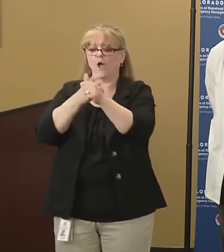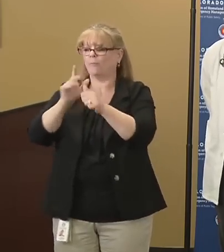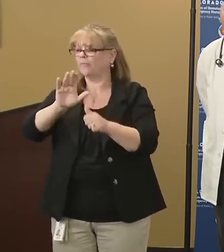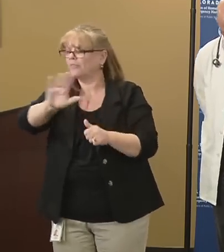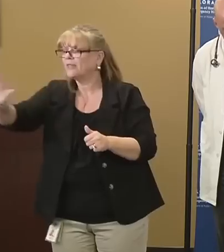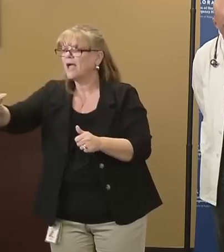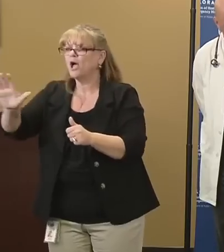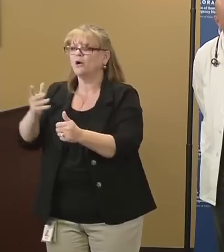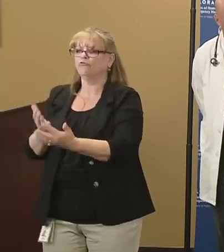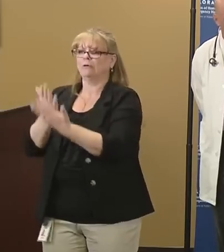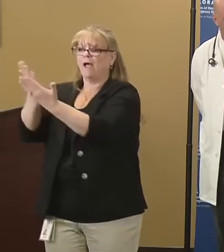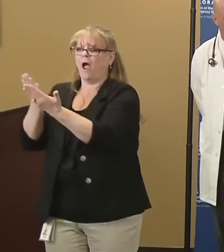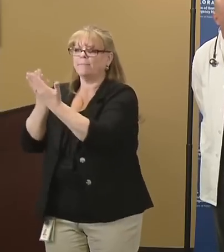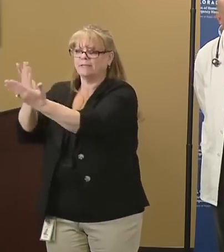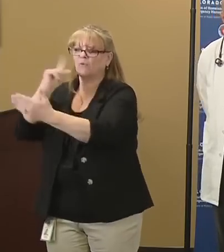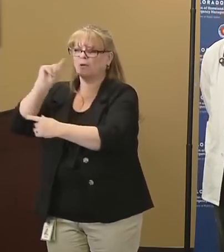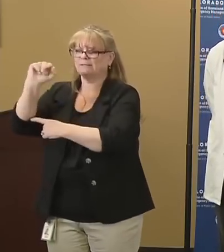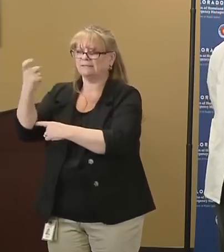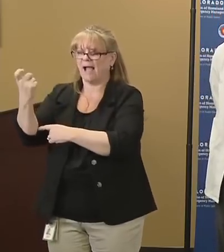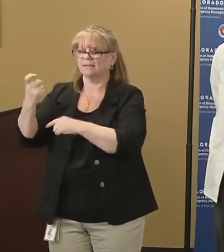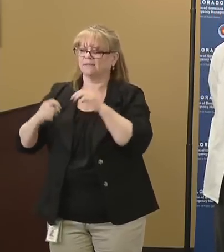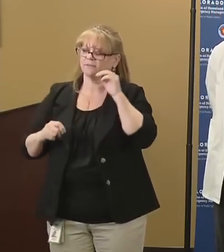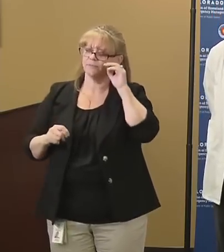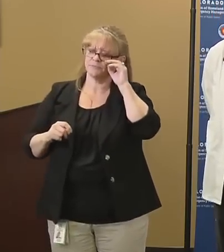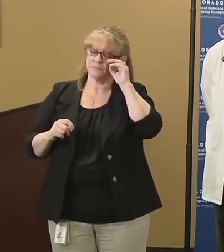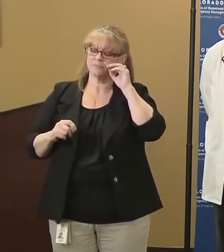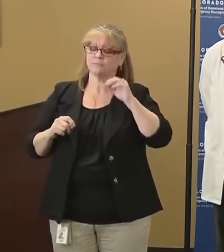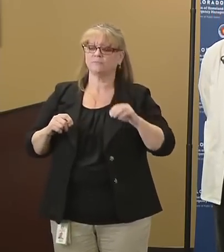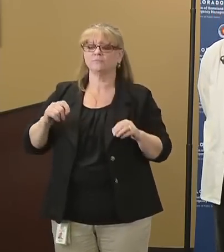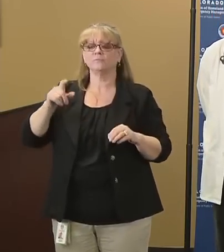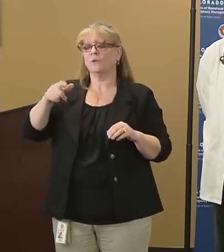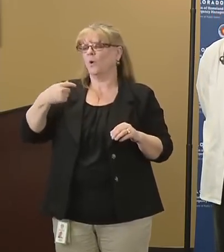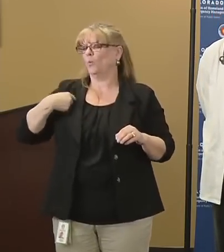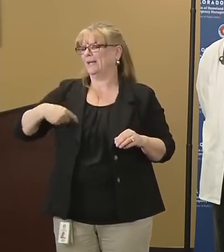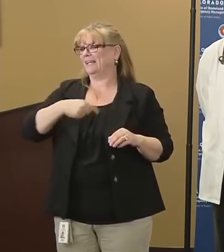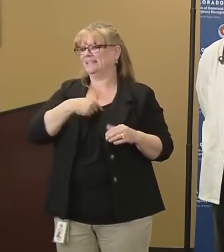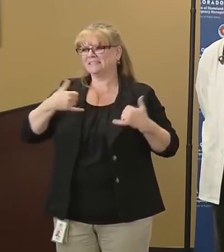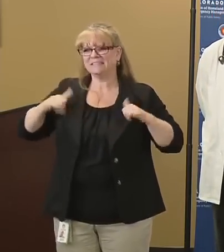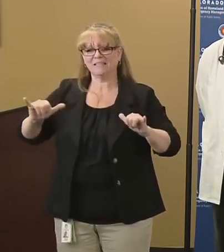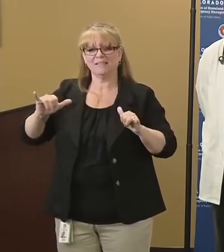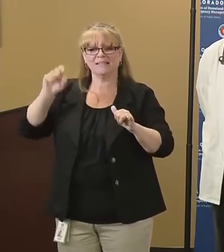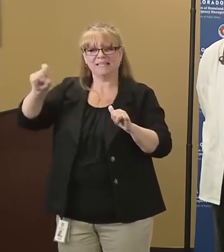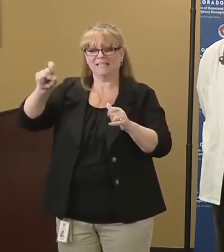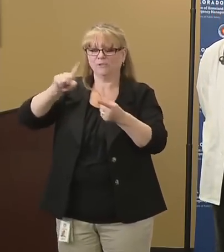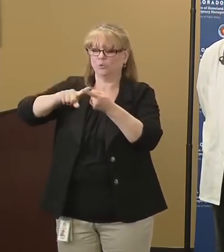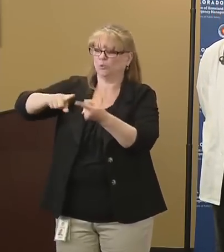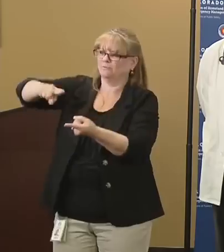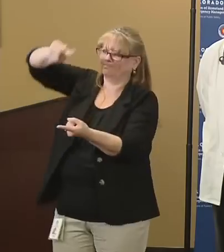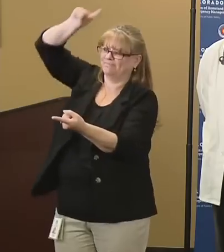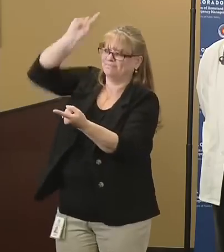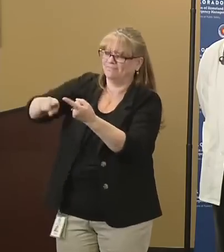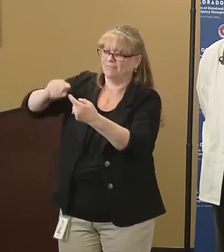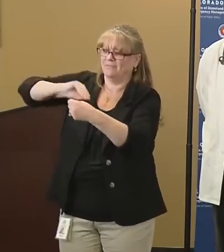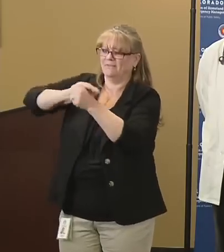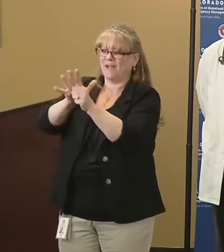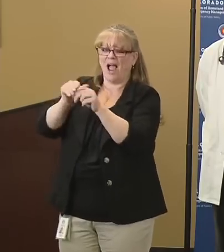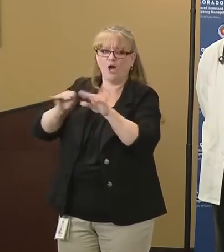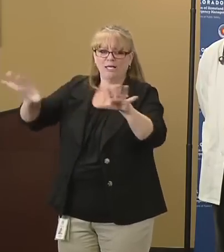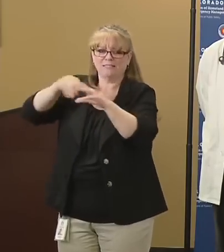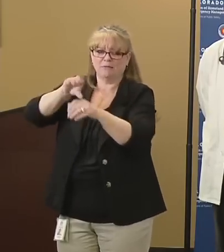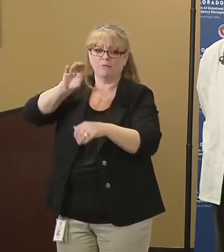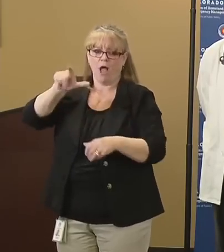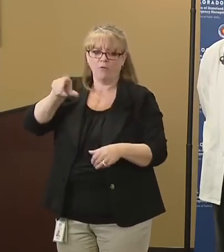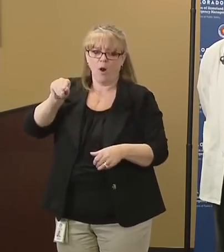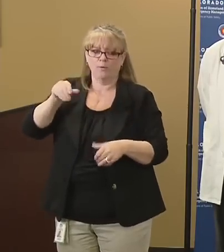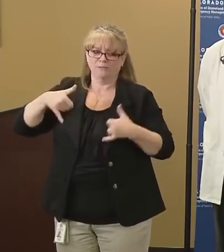is significantly slow the rise and the spread of coronavirus in Colorado. And these initial measures, the bar and